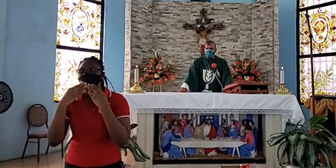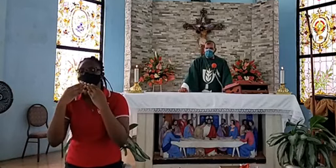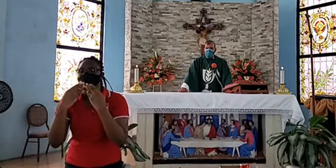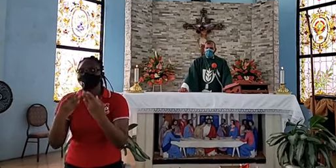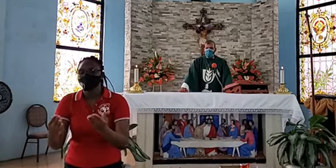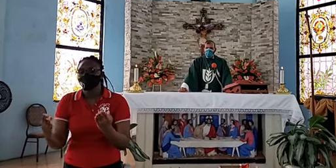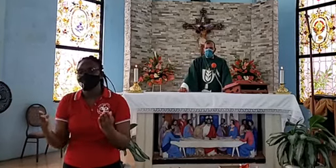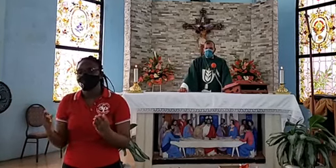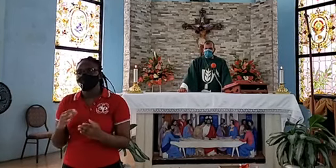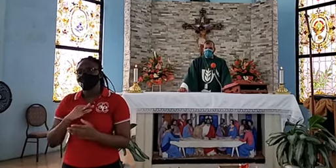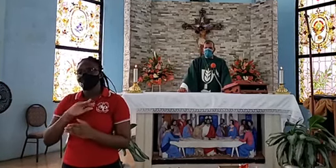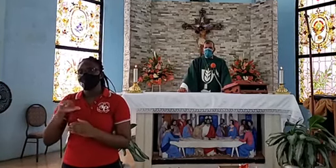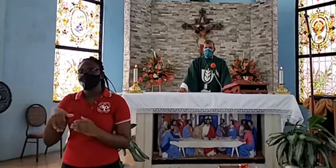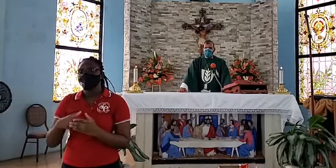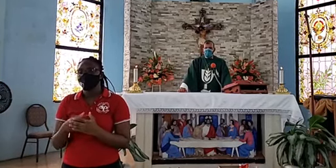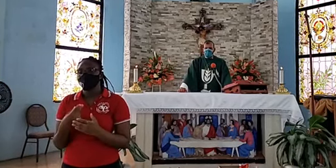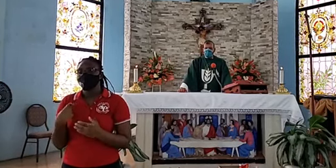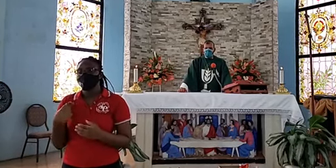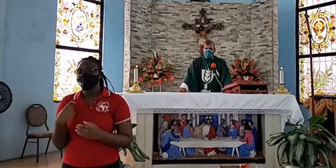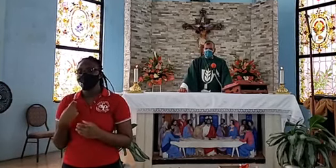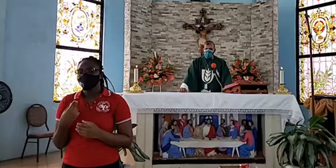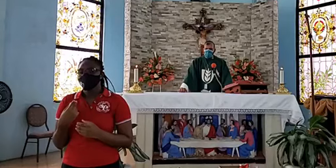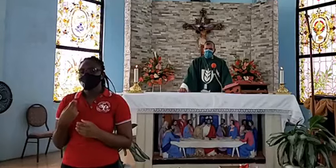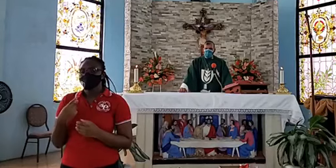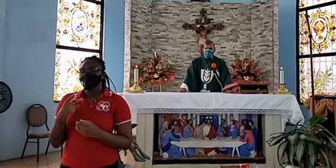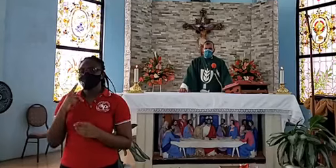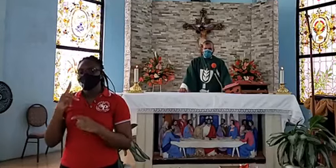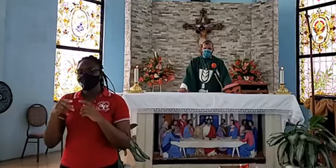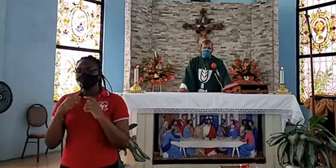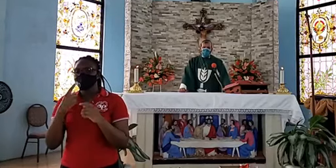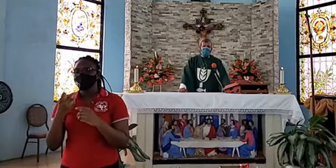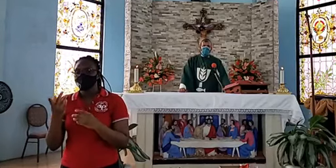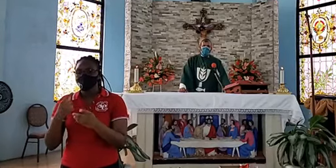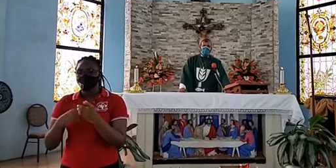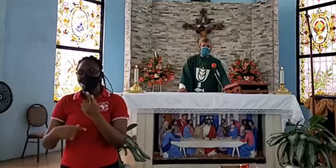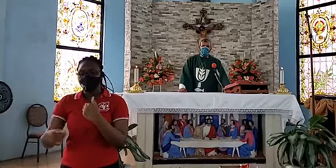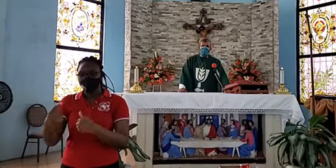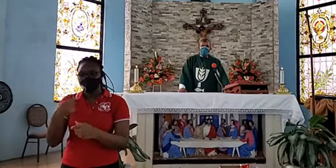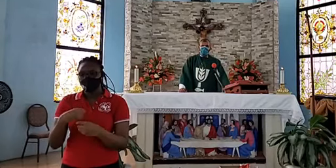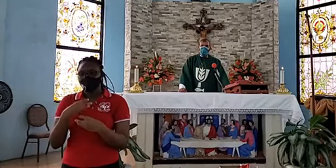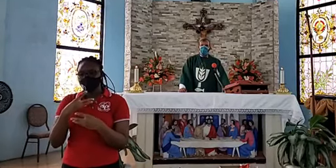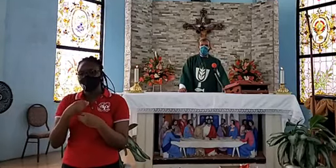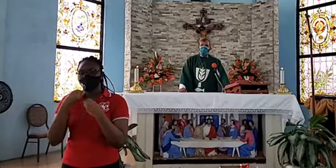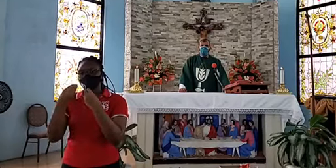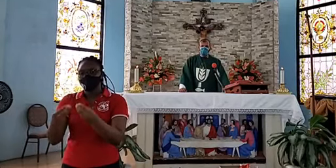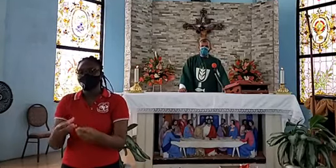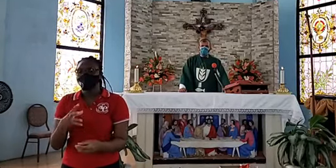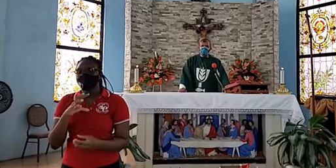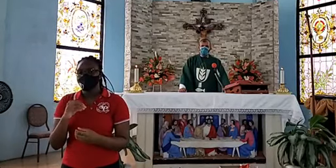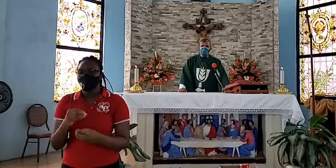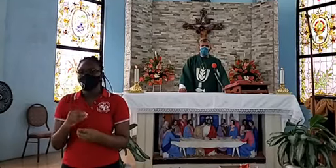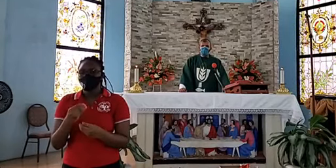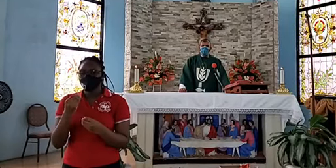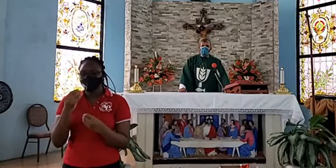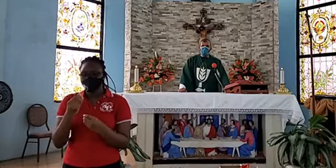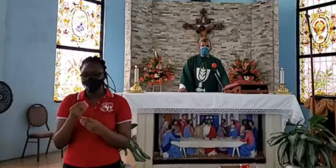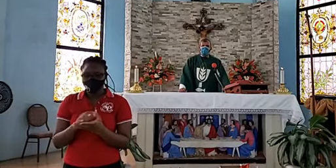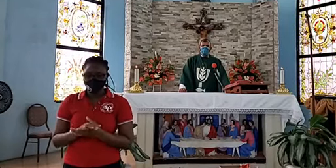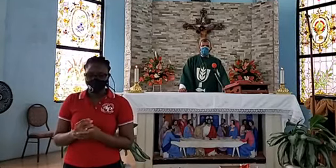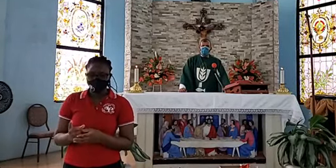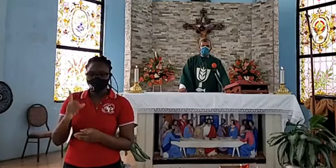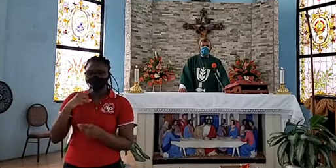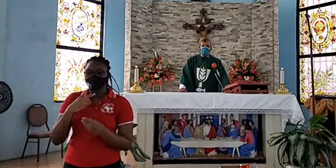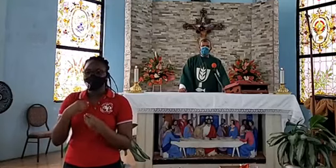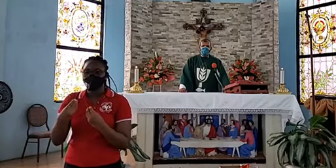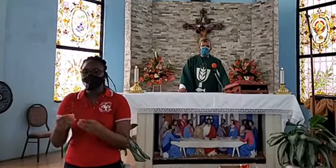thanking our benefactors and those who kindly gave of groceries to give